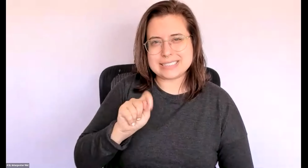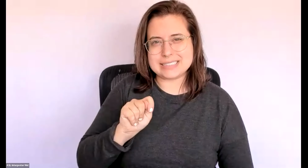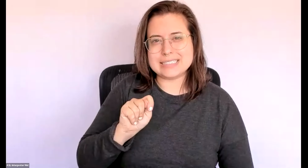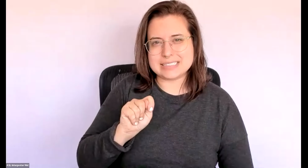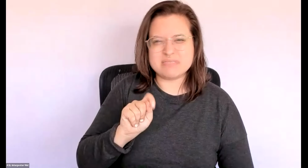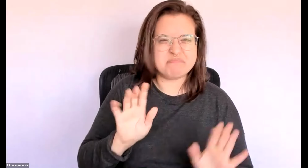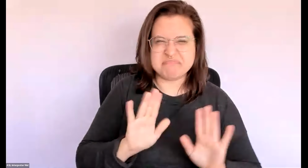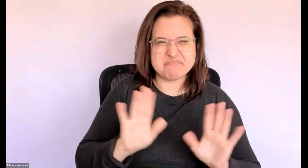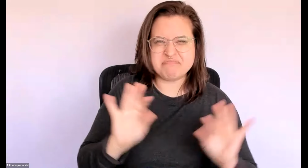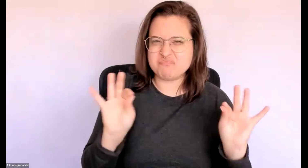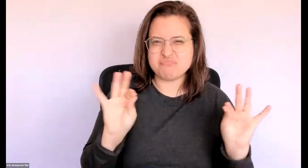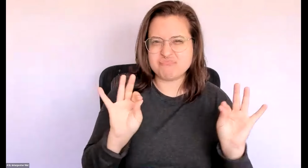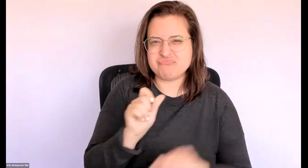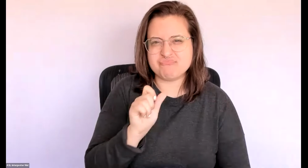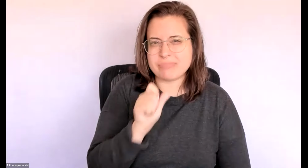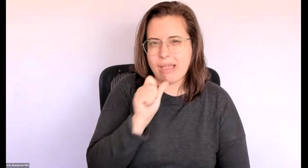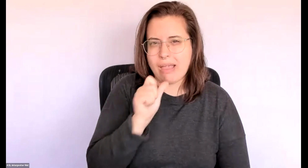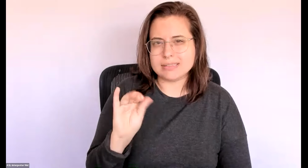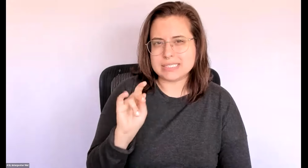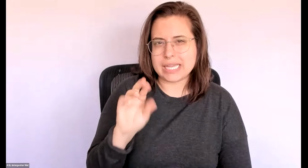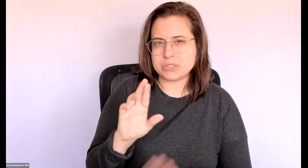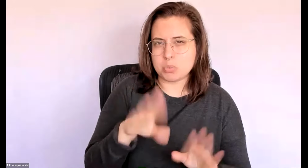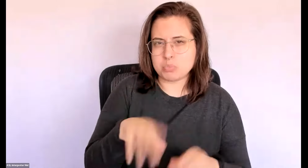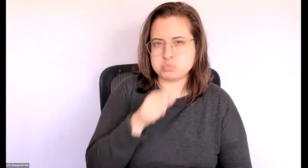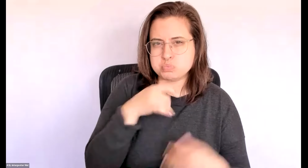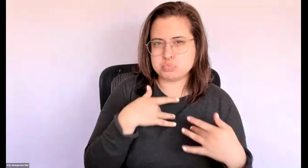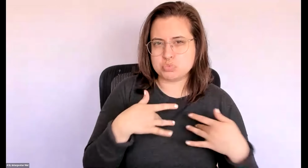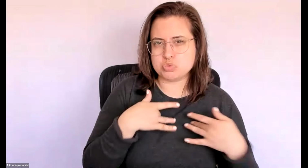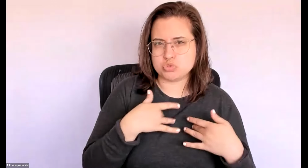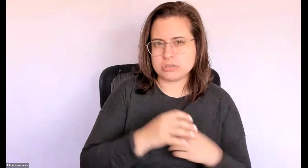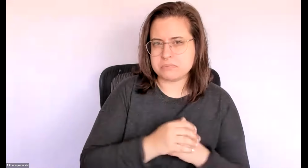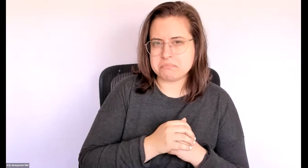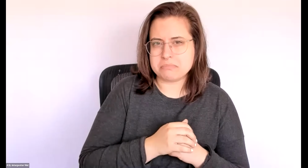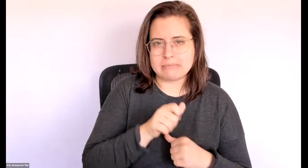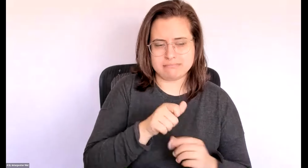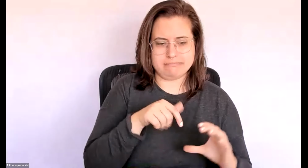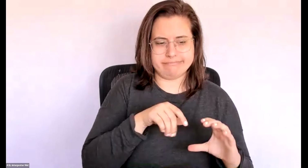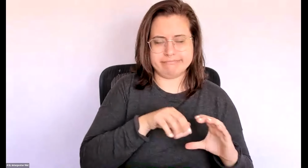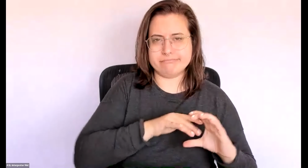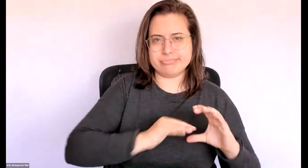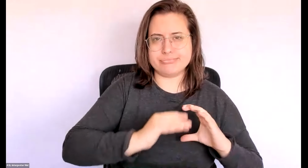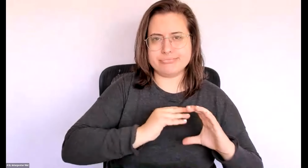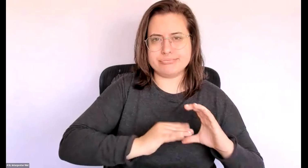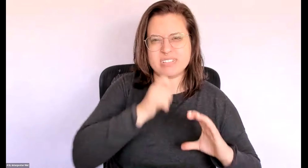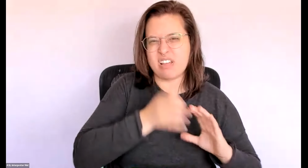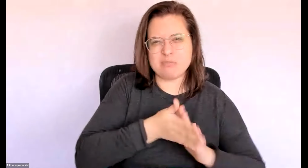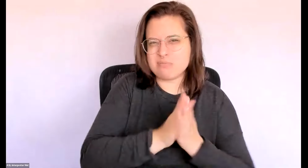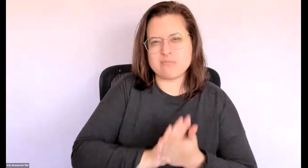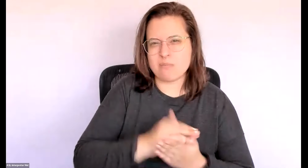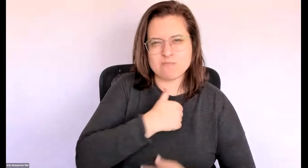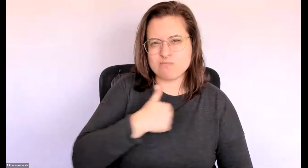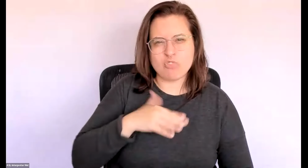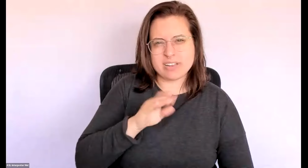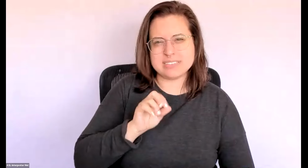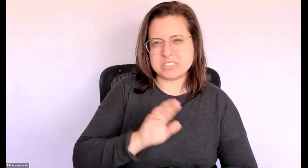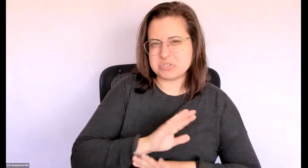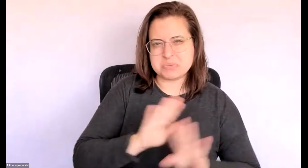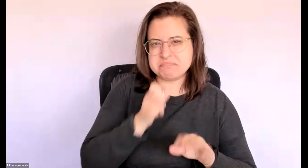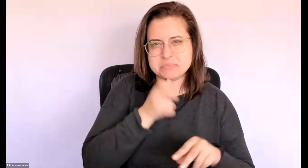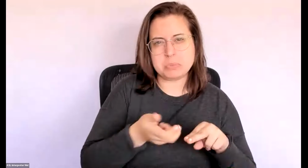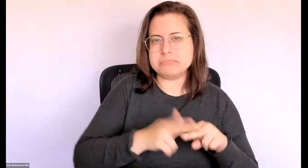no concern. They do not turn into breast cancer, and they do not increase your risk of breast